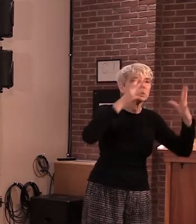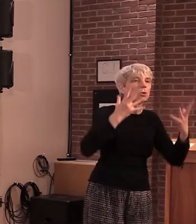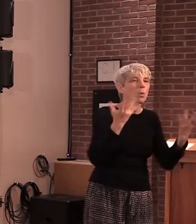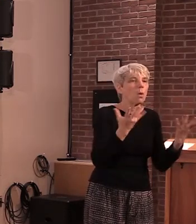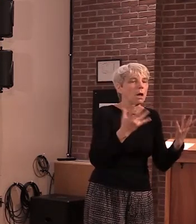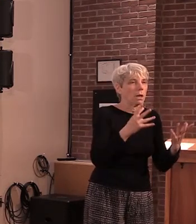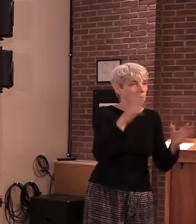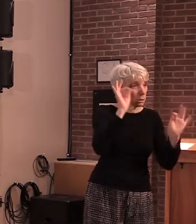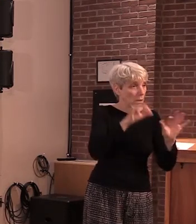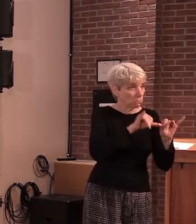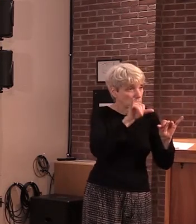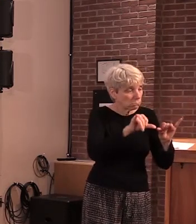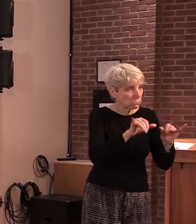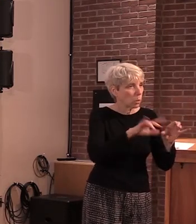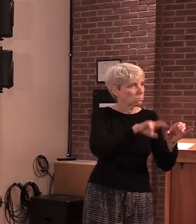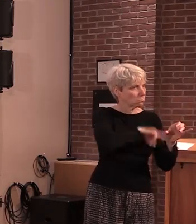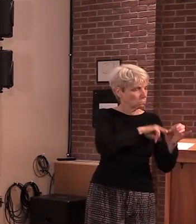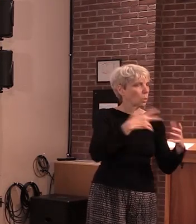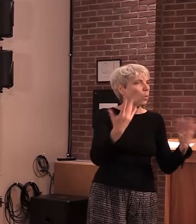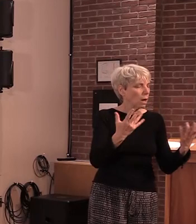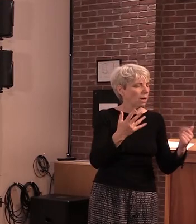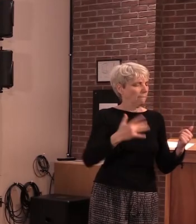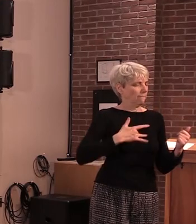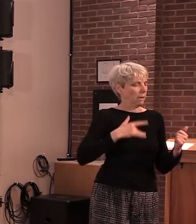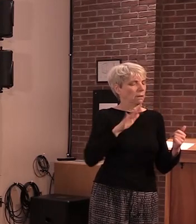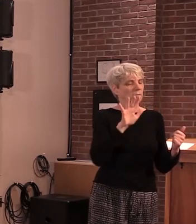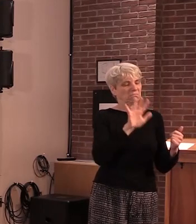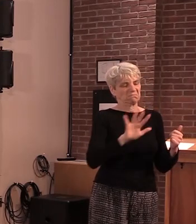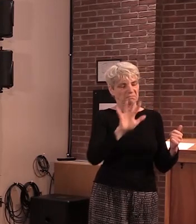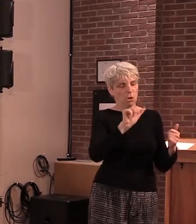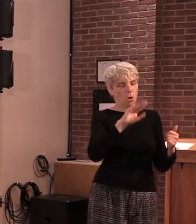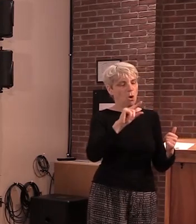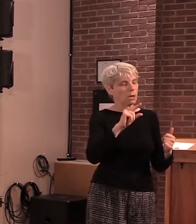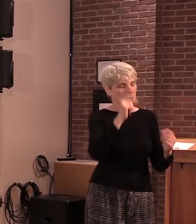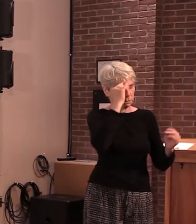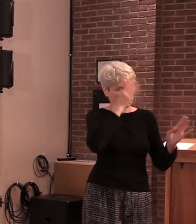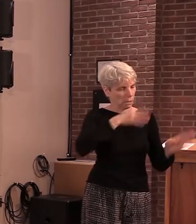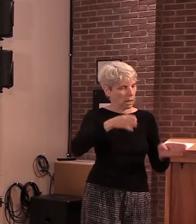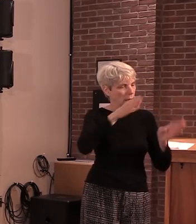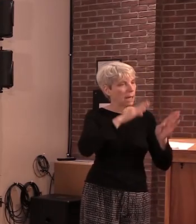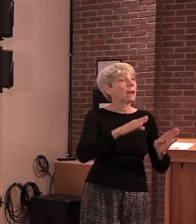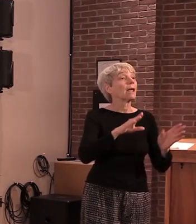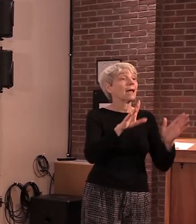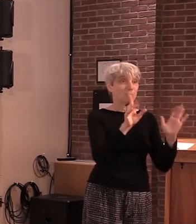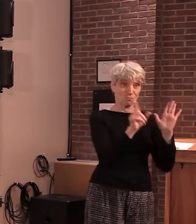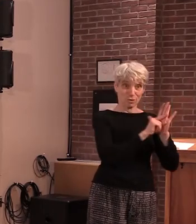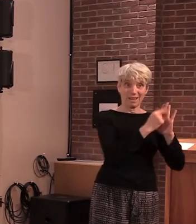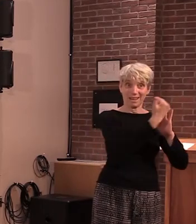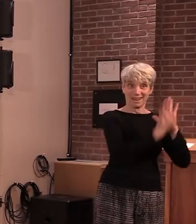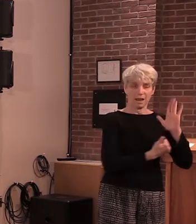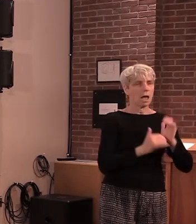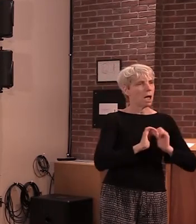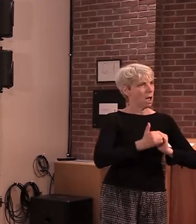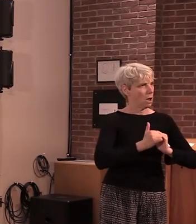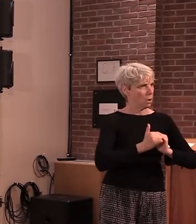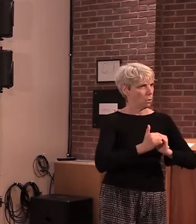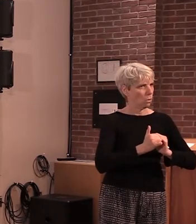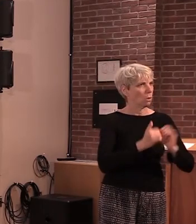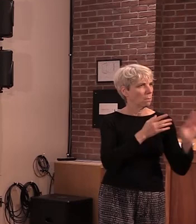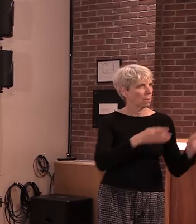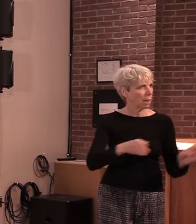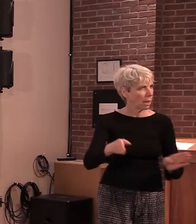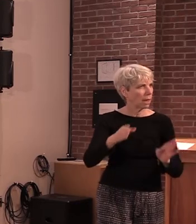get into August, where the focus will be on implementation, so I expect these issues to start to emerge, but we don't have the data on